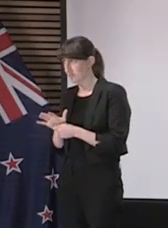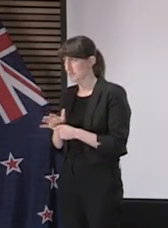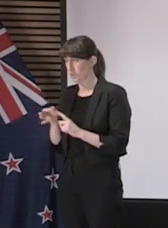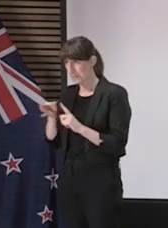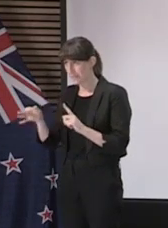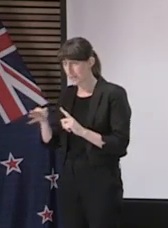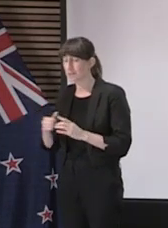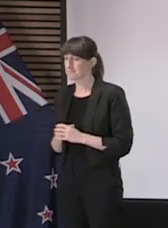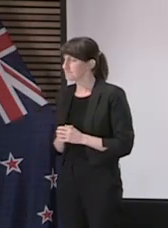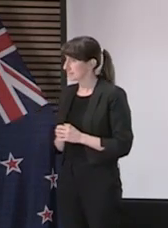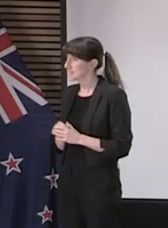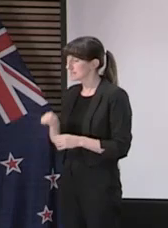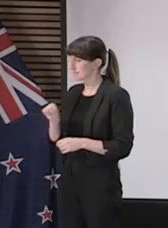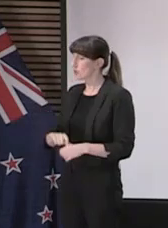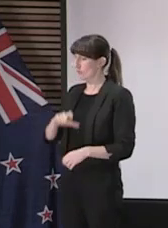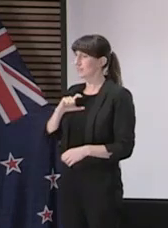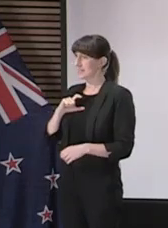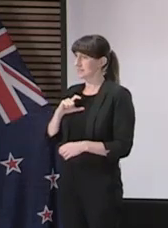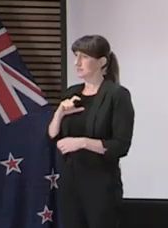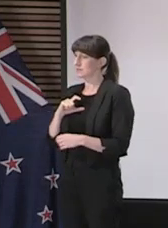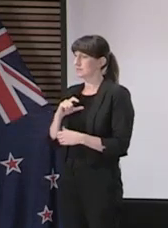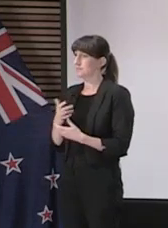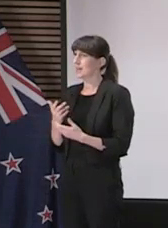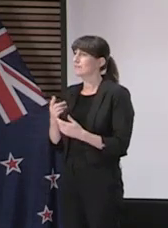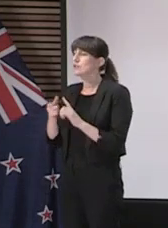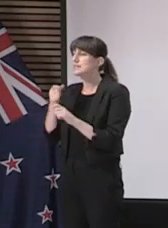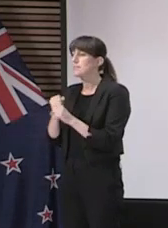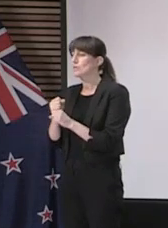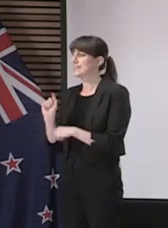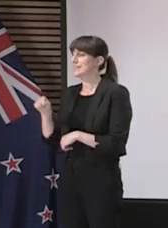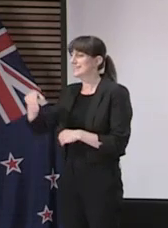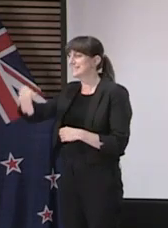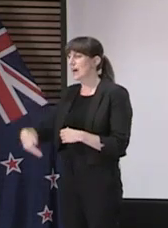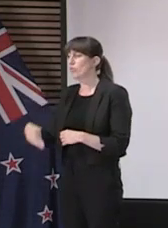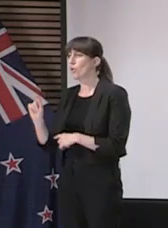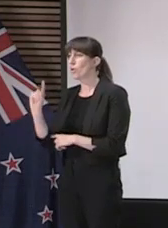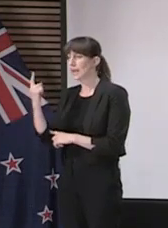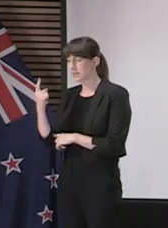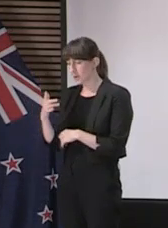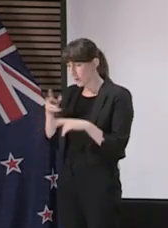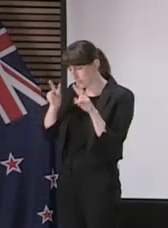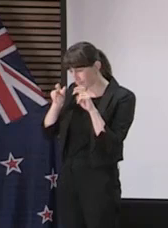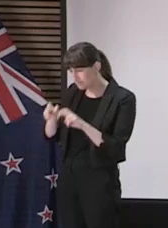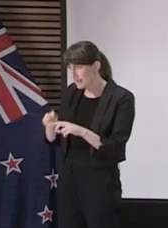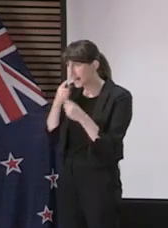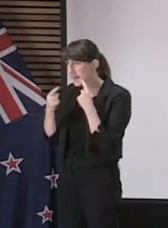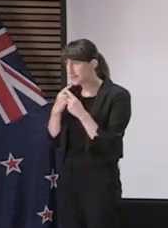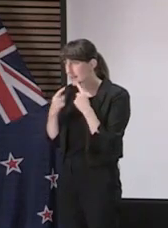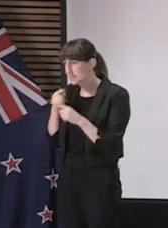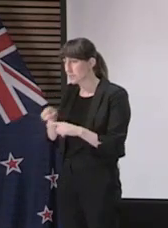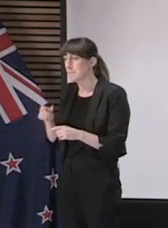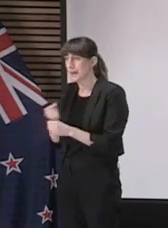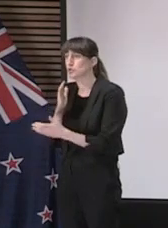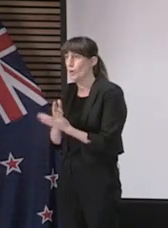increased testing this week in for example, South Auckland, to make sure we're getting good rates of testing amongst Pacific communities there. Yep. Right